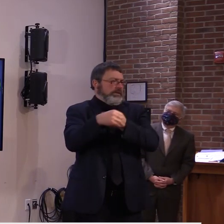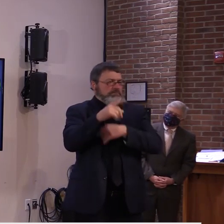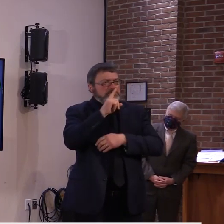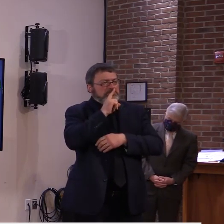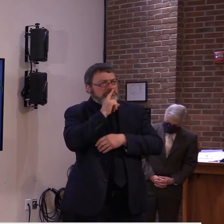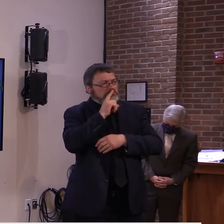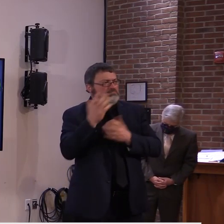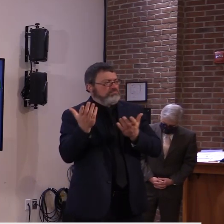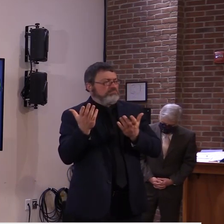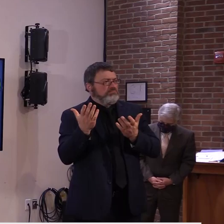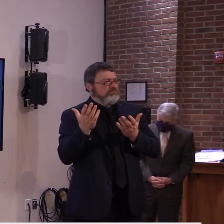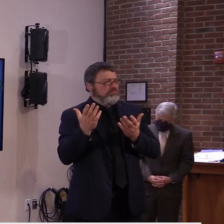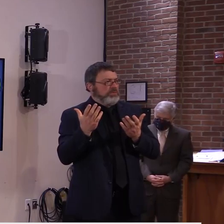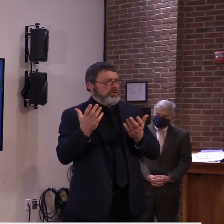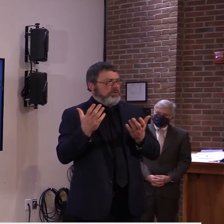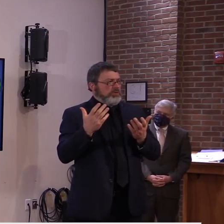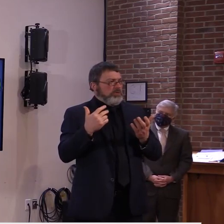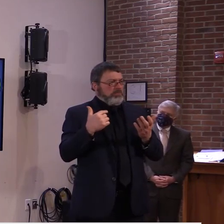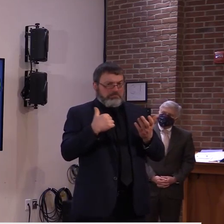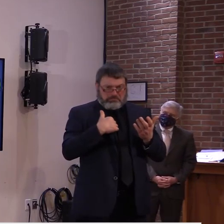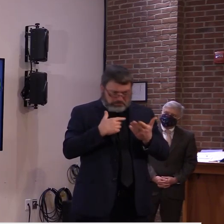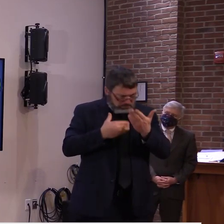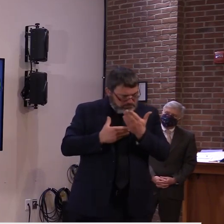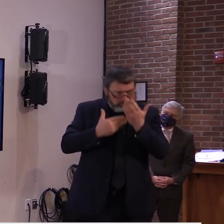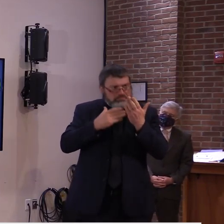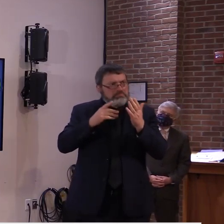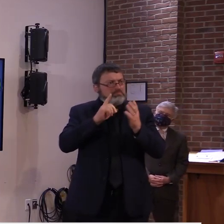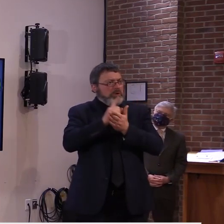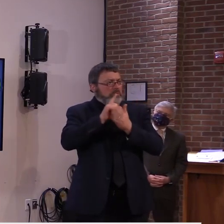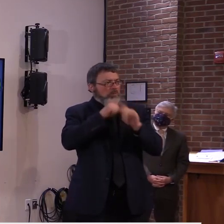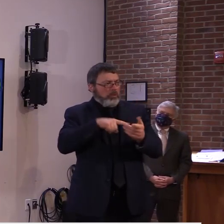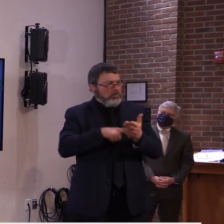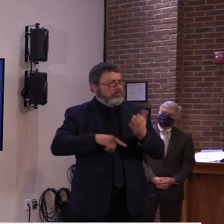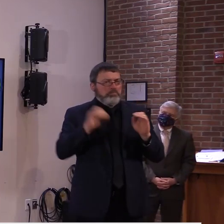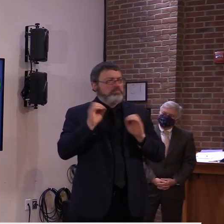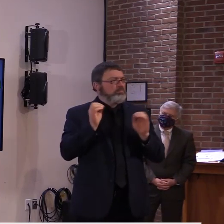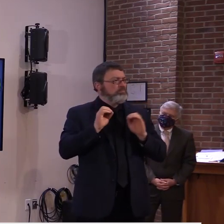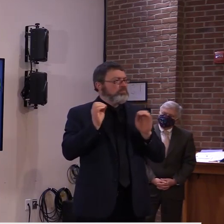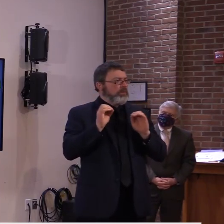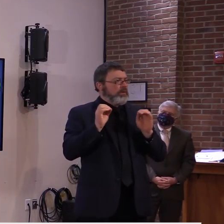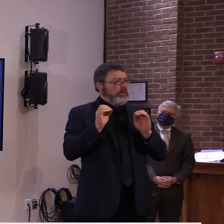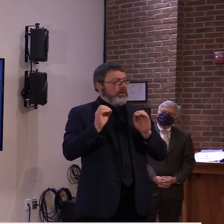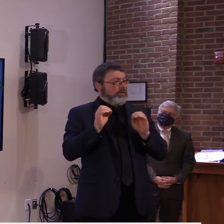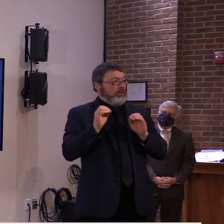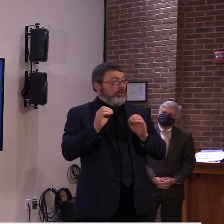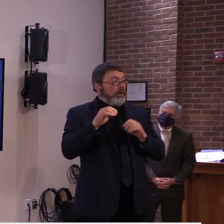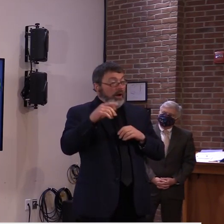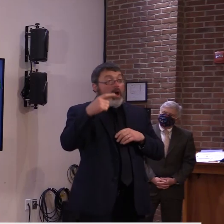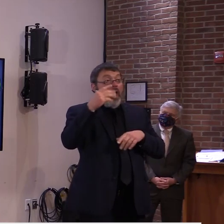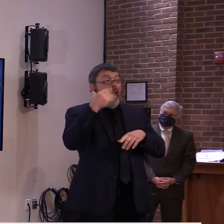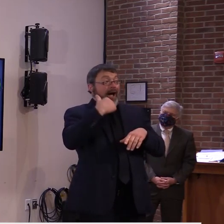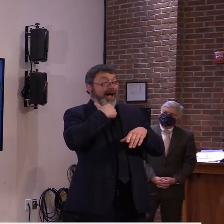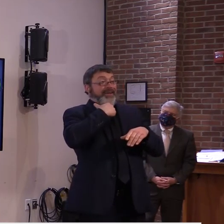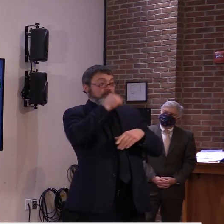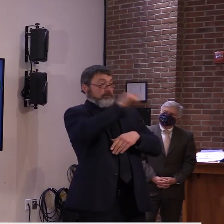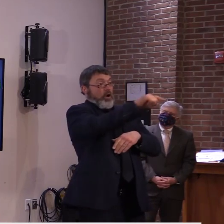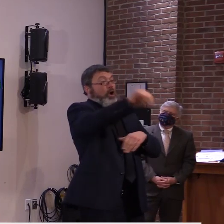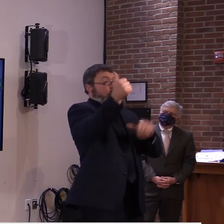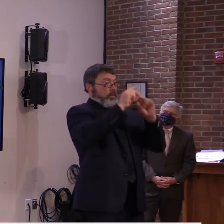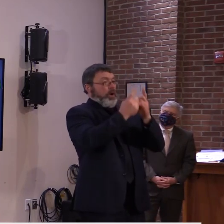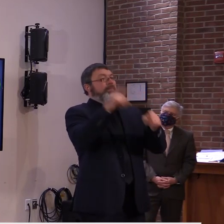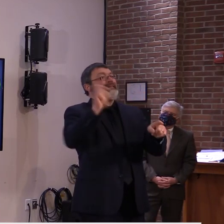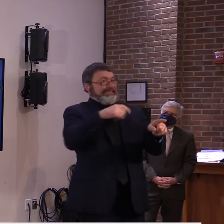I'm not sure that we've received a request from the AG's office for more support, more attorneys at this point in